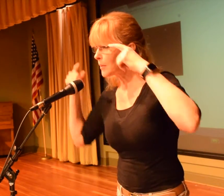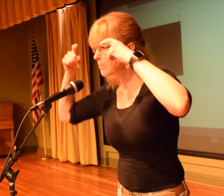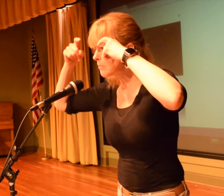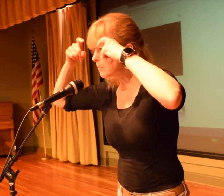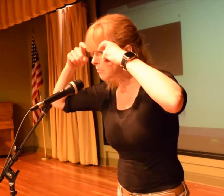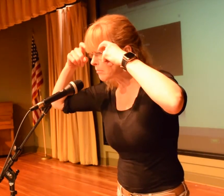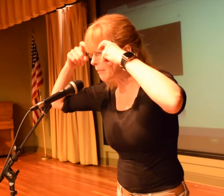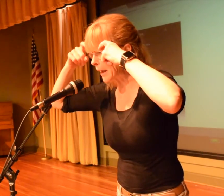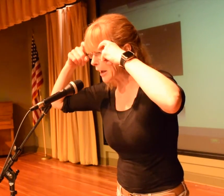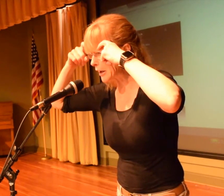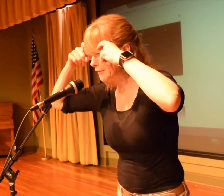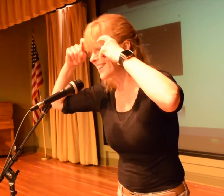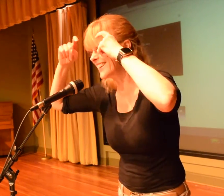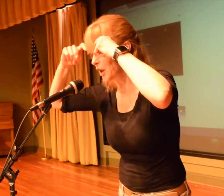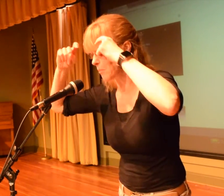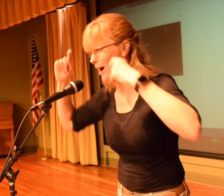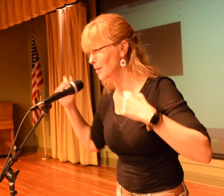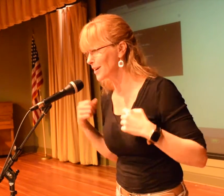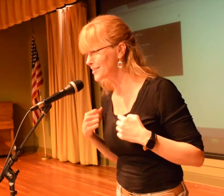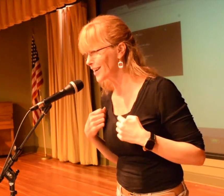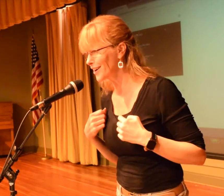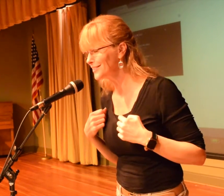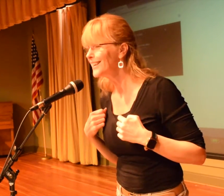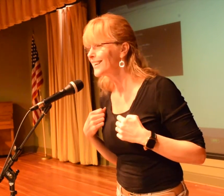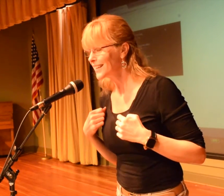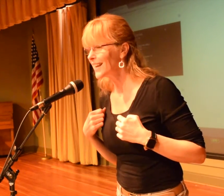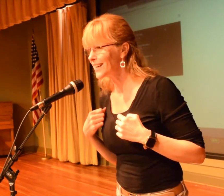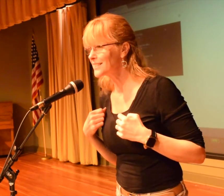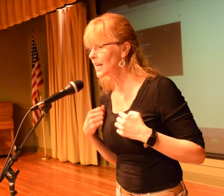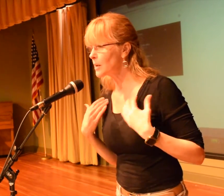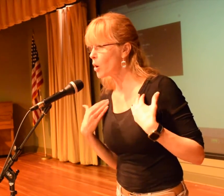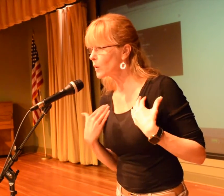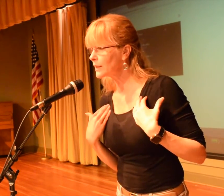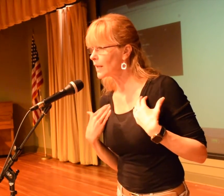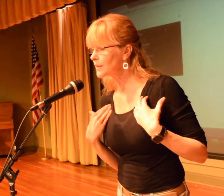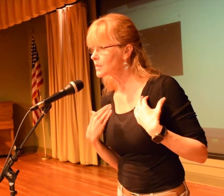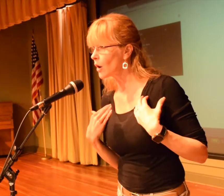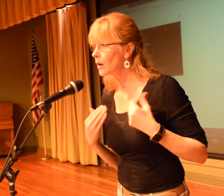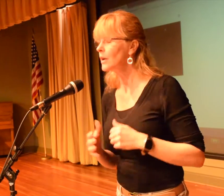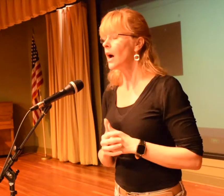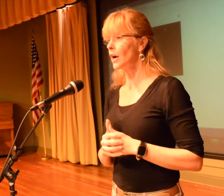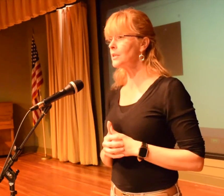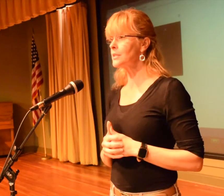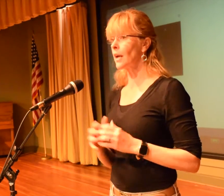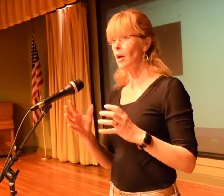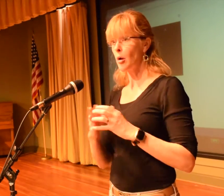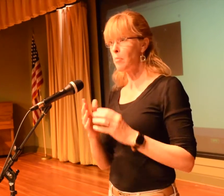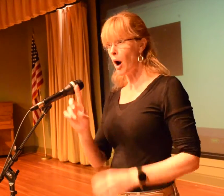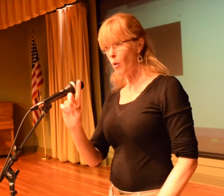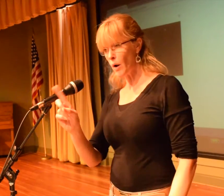am, no, my eyebrows are down. Yes, and I'm holding the last song. I could say ball